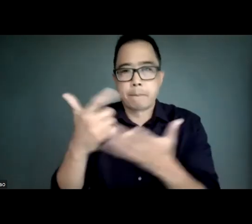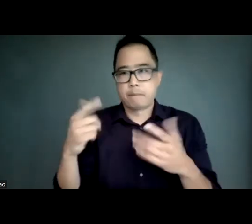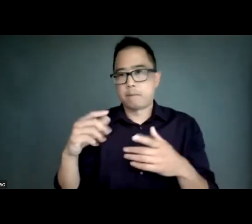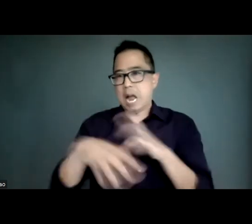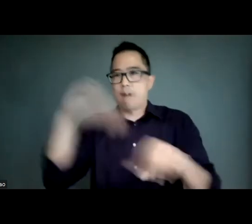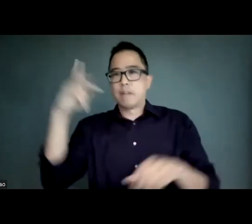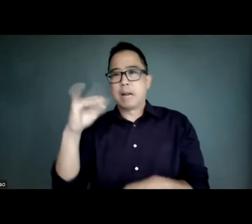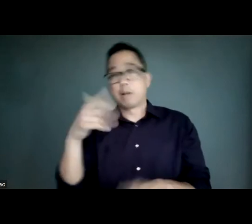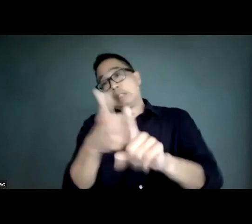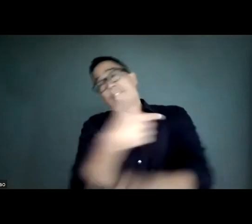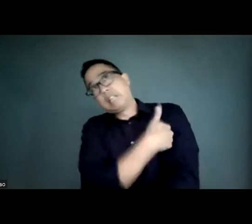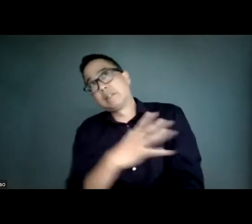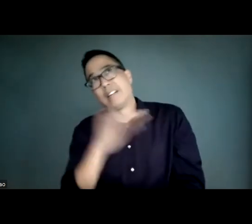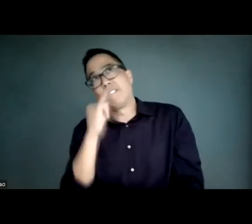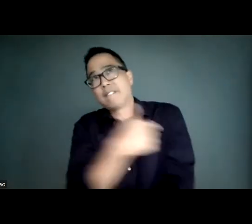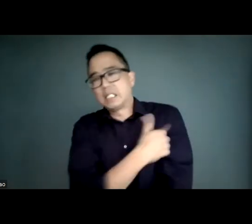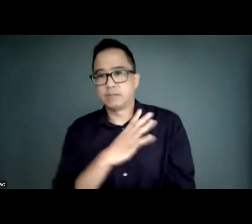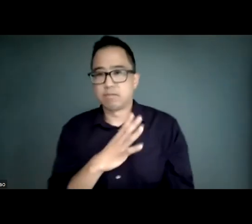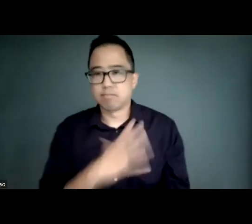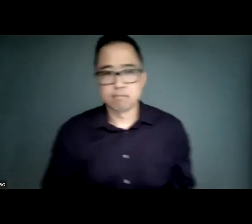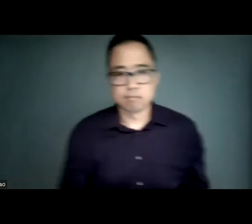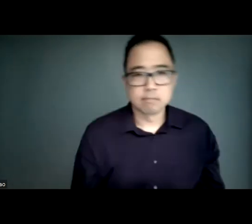If you're already vaccinated, what can you do?